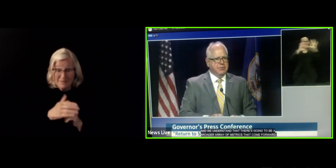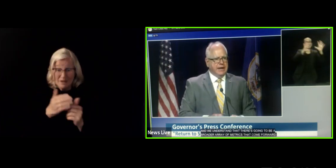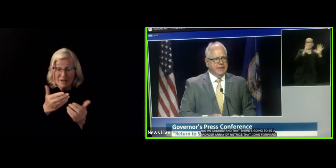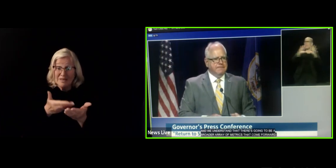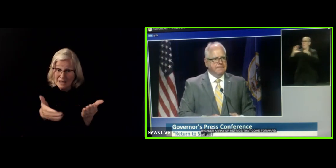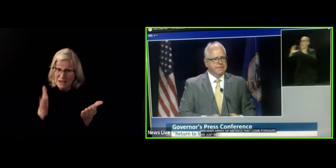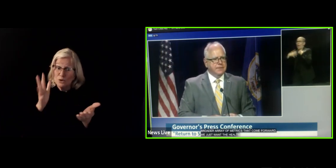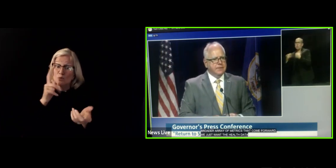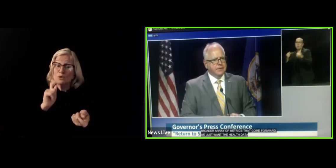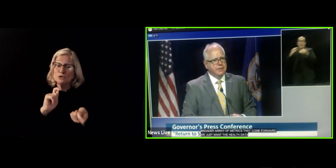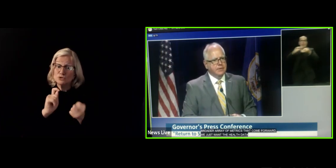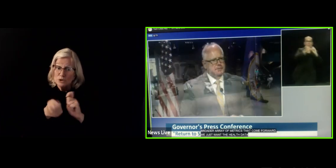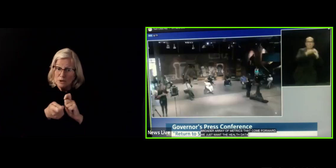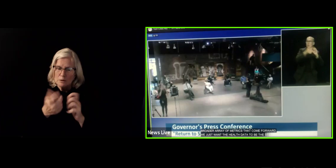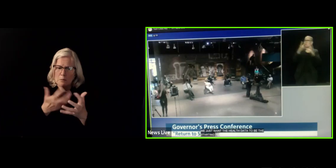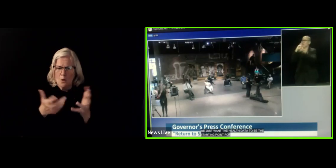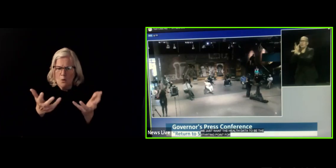decision making.